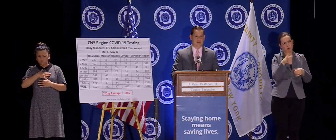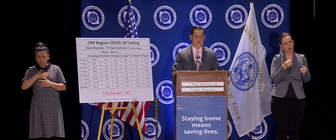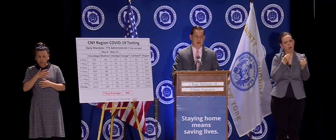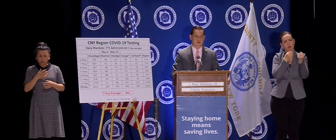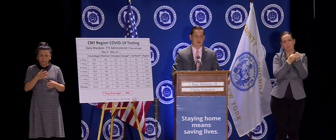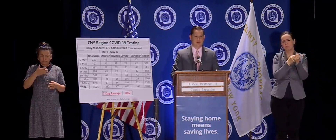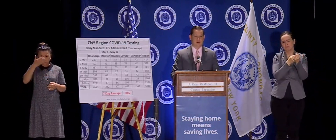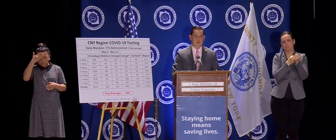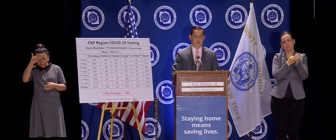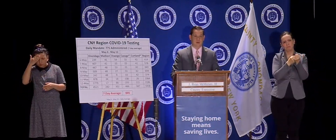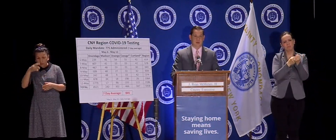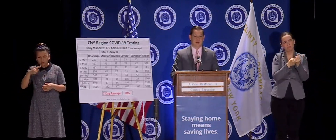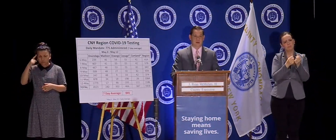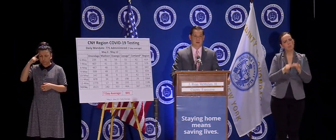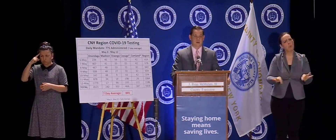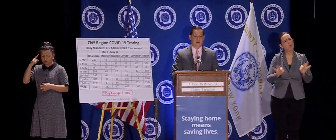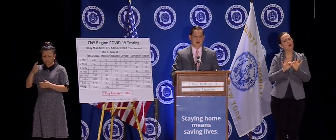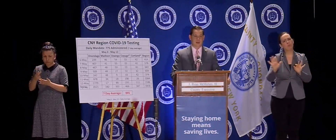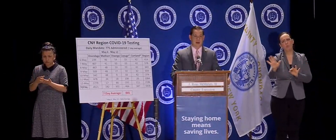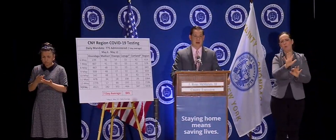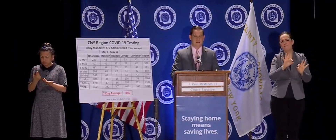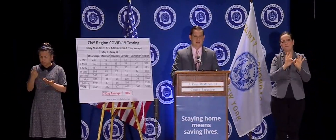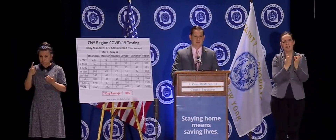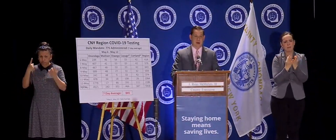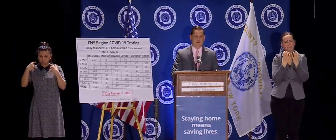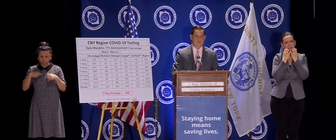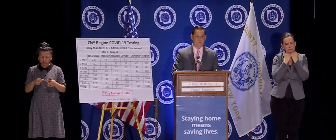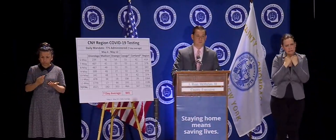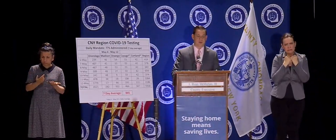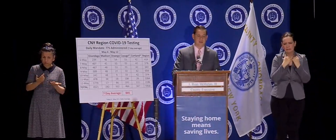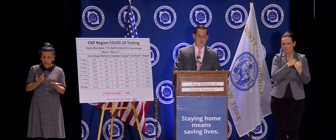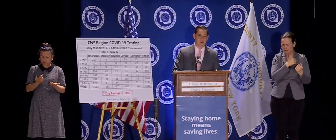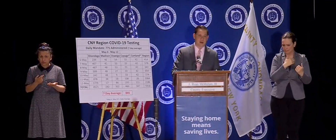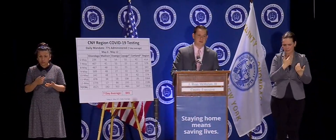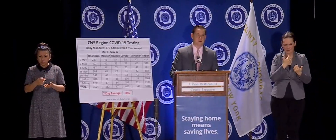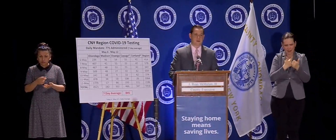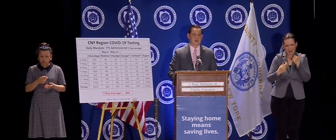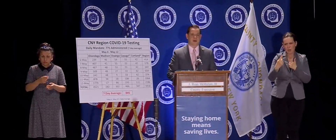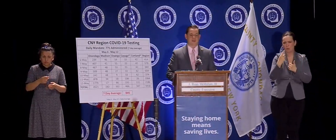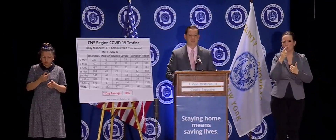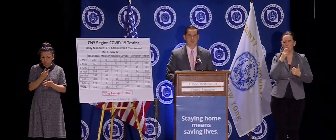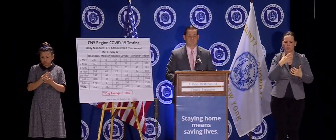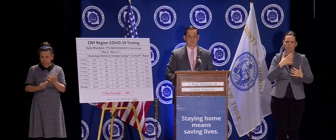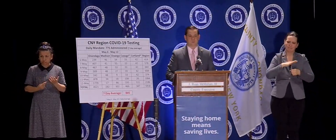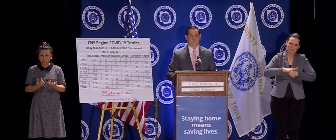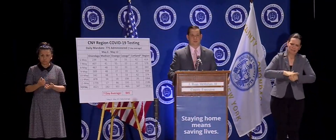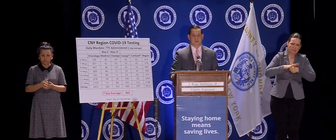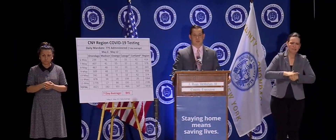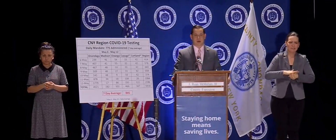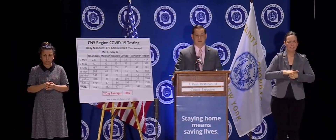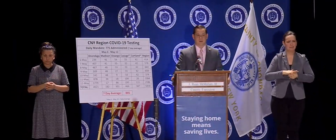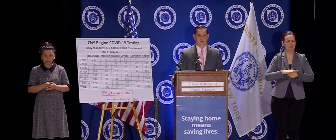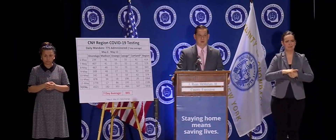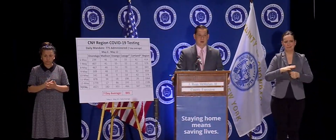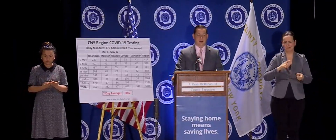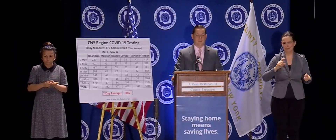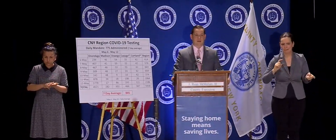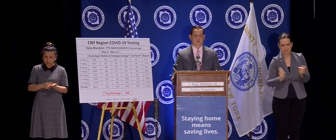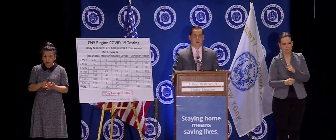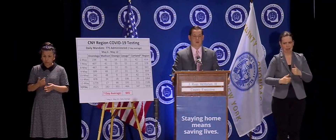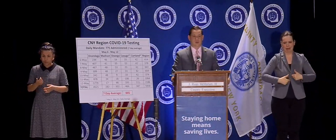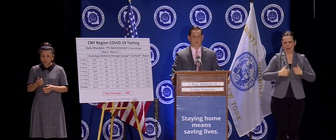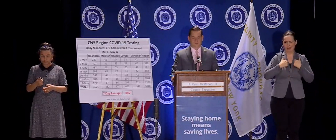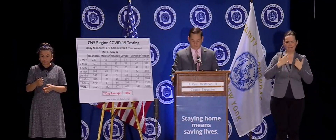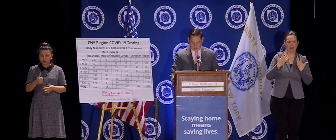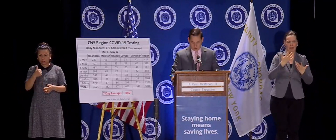has changed everything, and that has an impact. And it has an impact on addiction, has an impact on